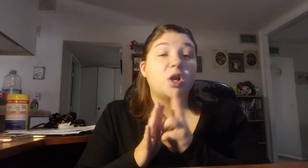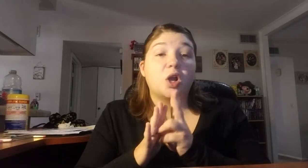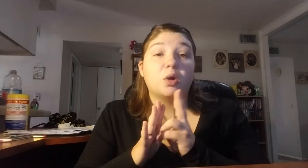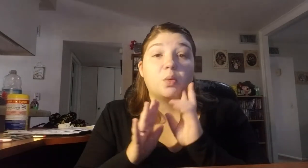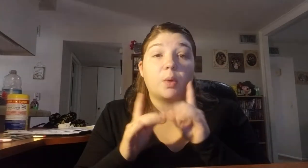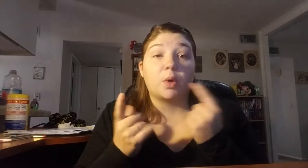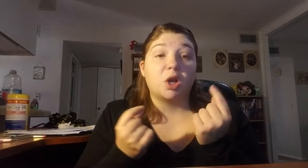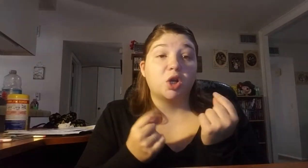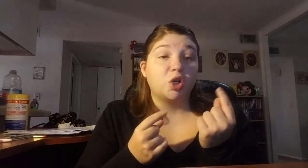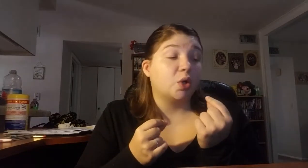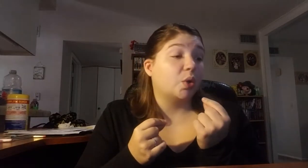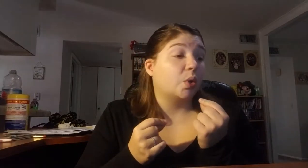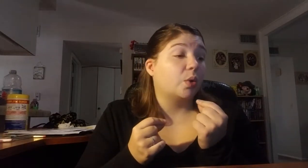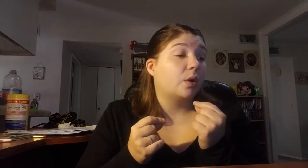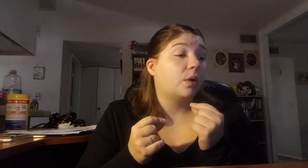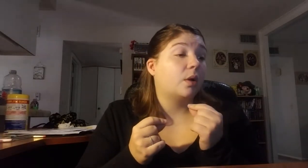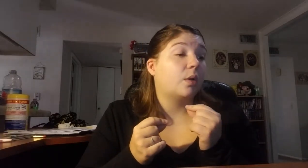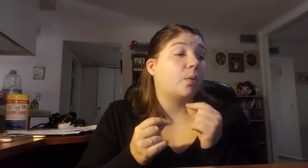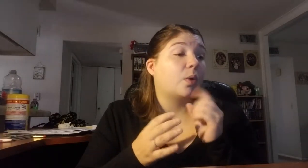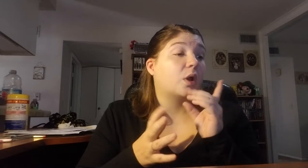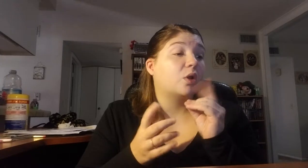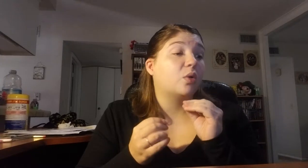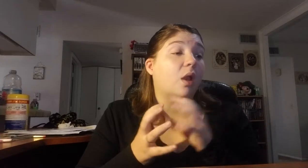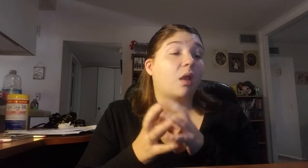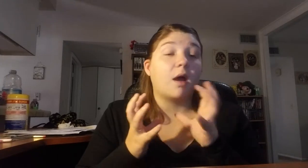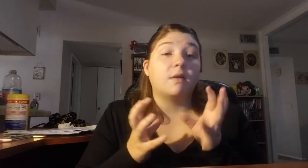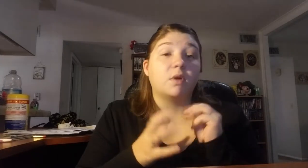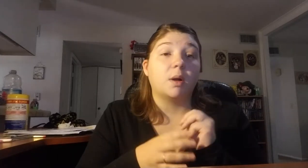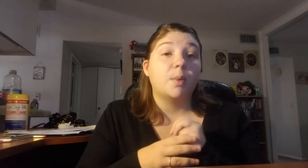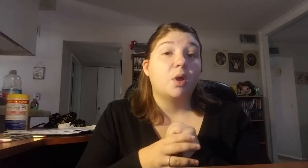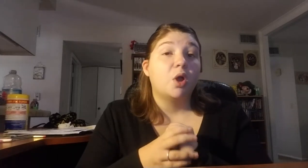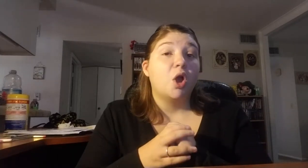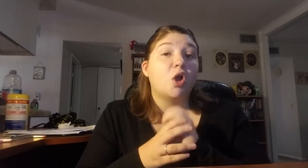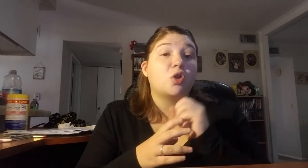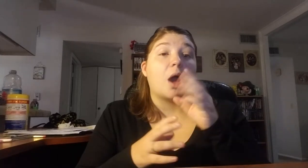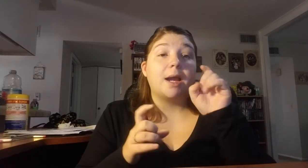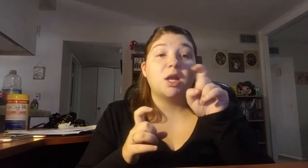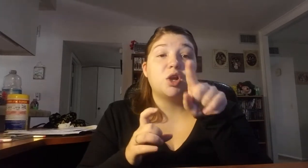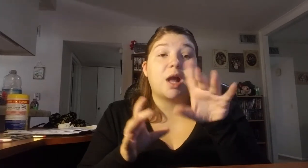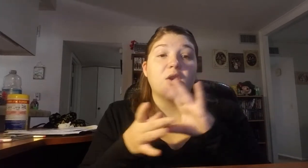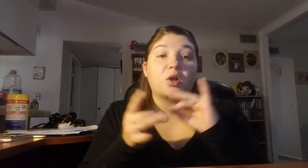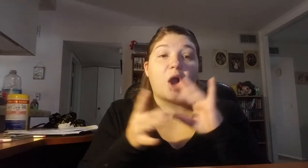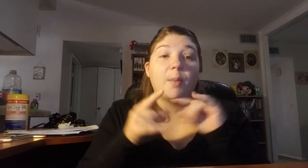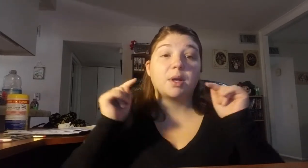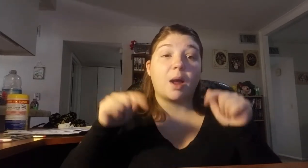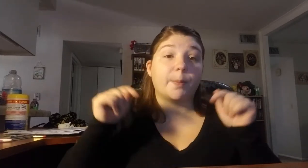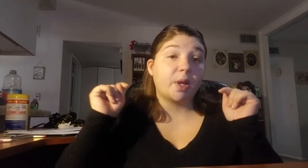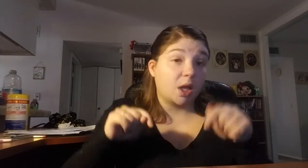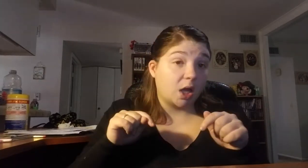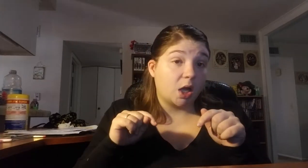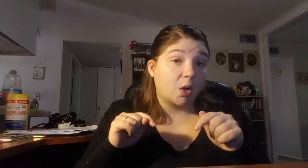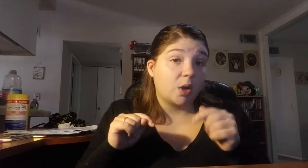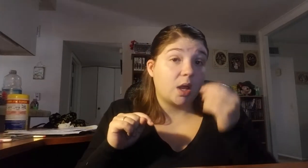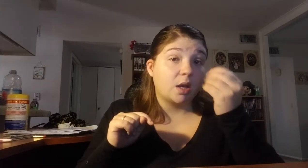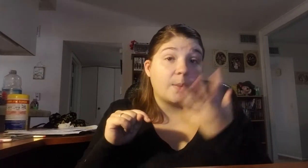videos we want to do. We're going to do a lot of them. So, I need you guys to comment down below and let me